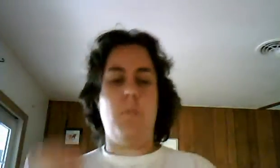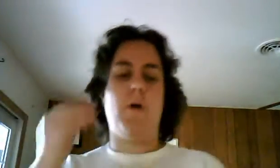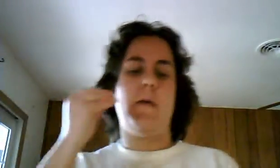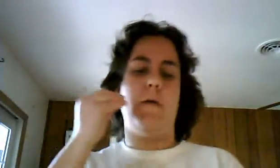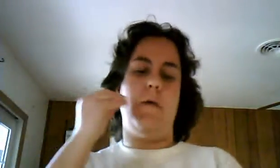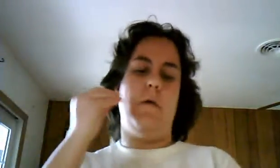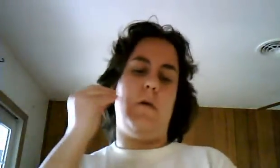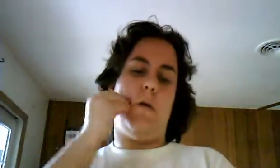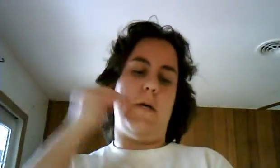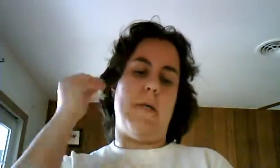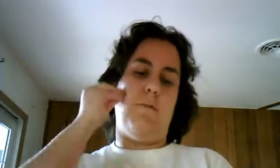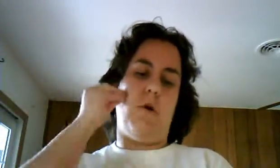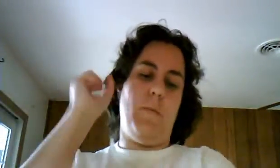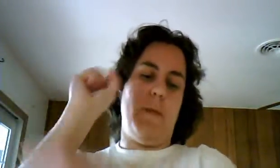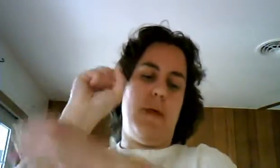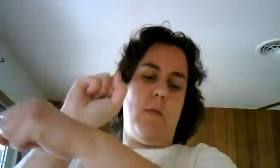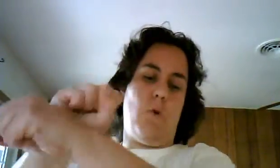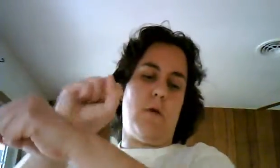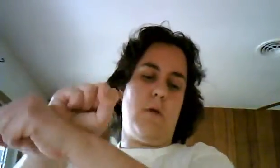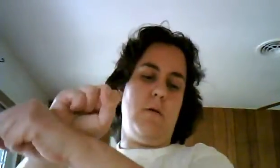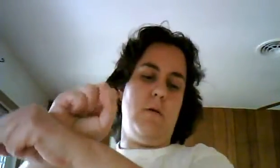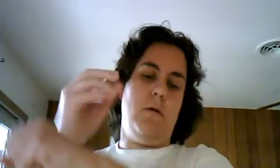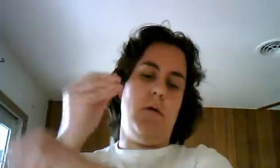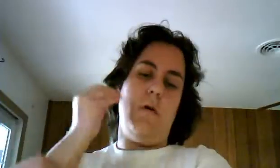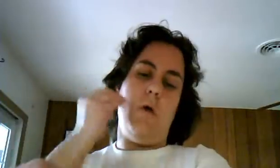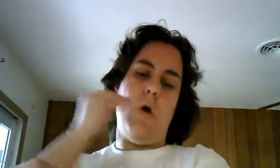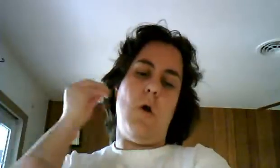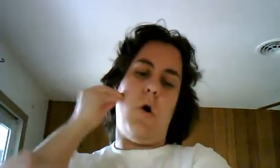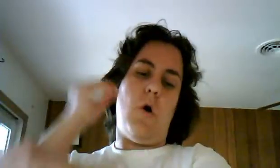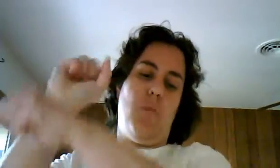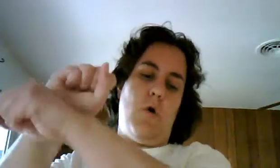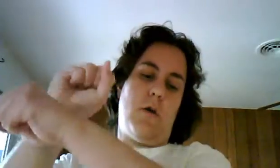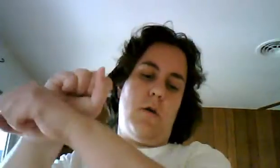Homework. You like that for home and then work. Homework.